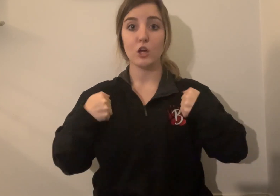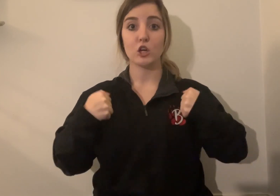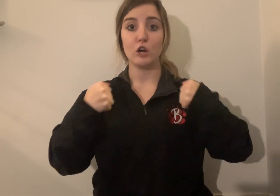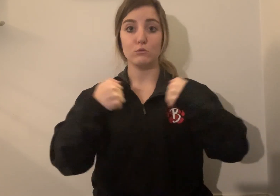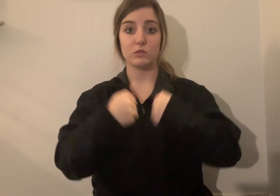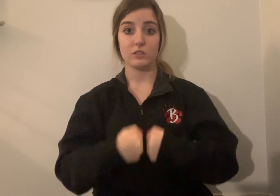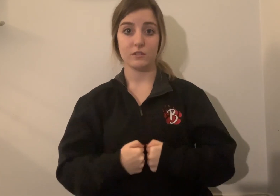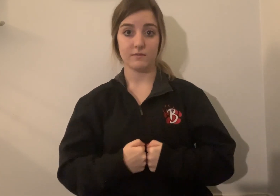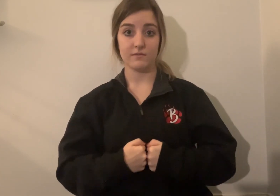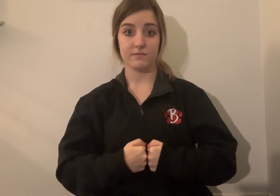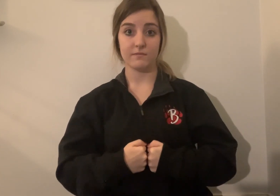Coat.